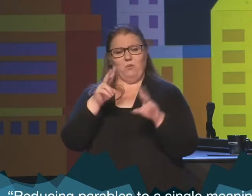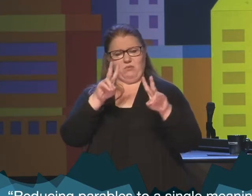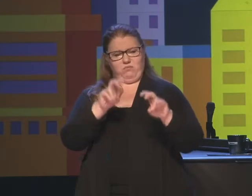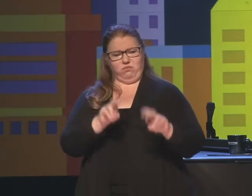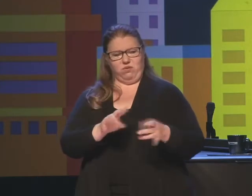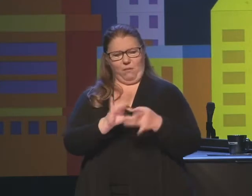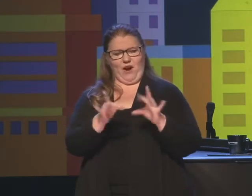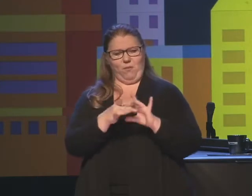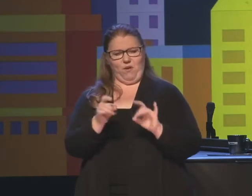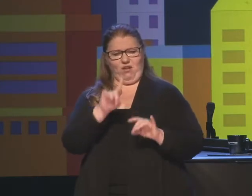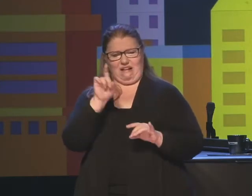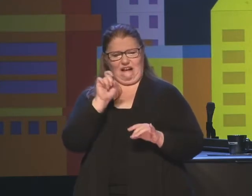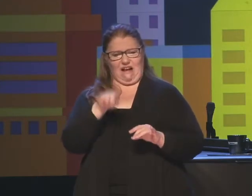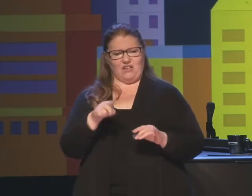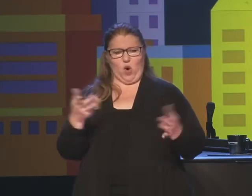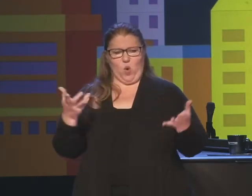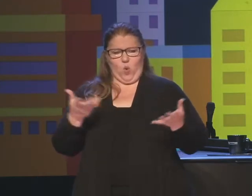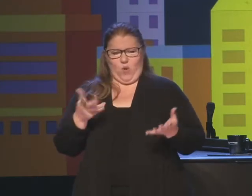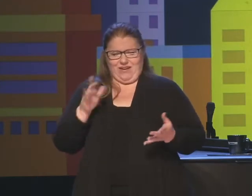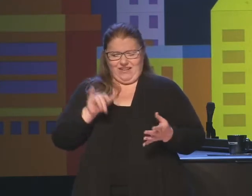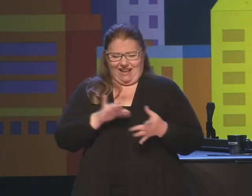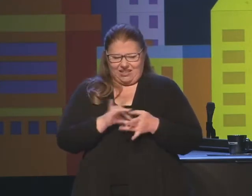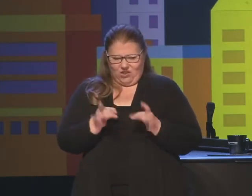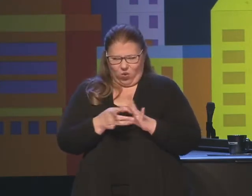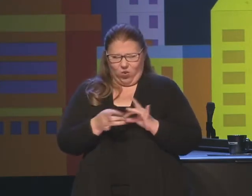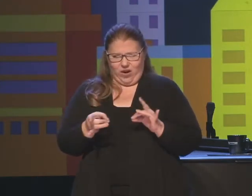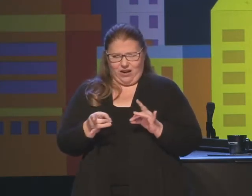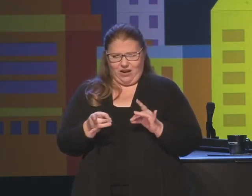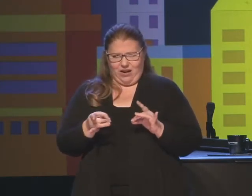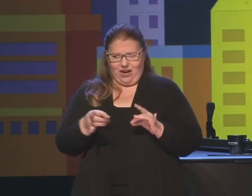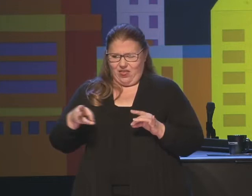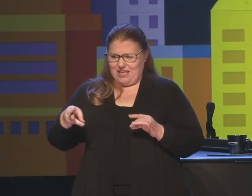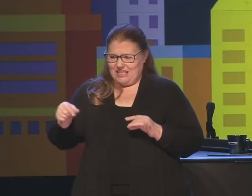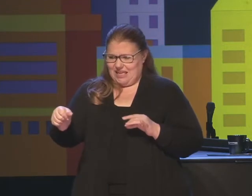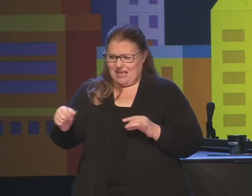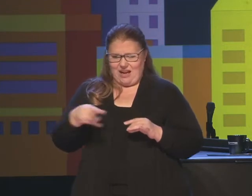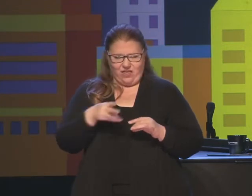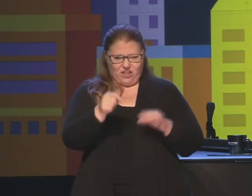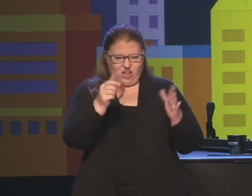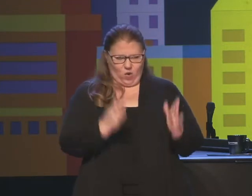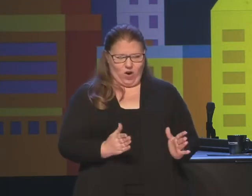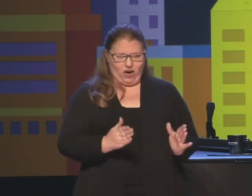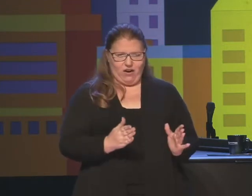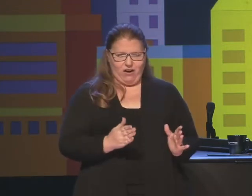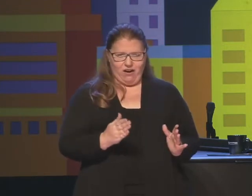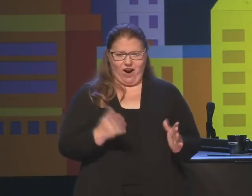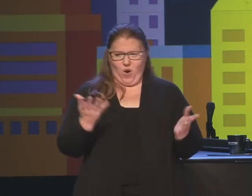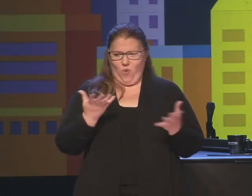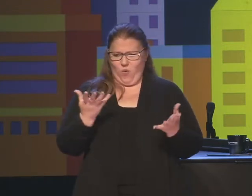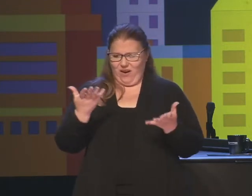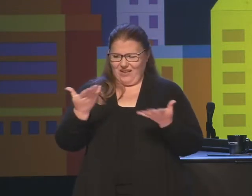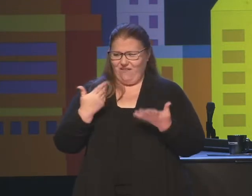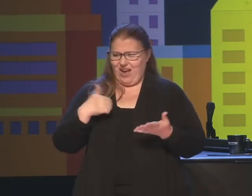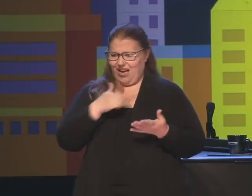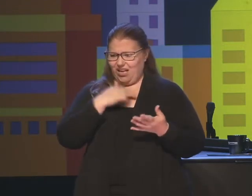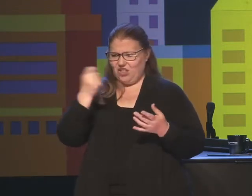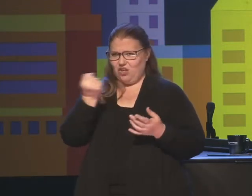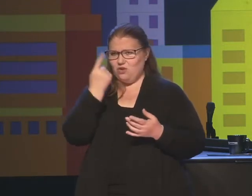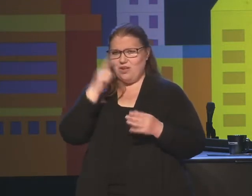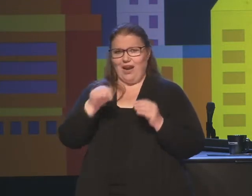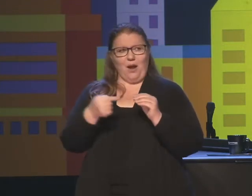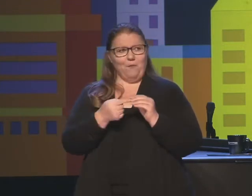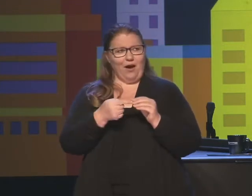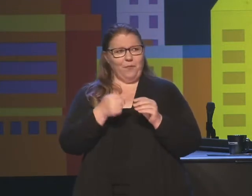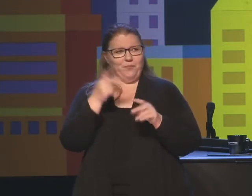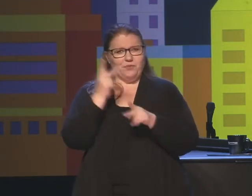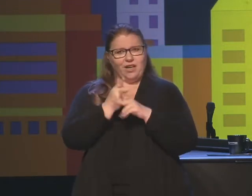the question, what does this story about the seed and the sower invite us to understand about keeping